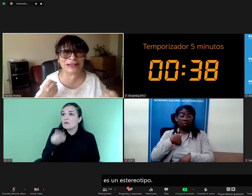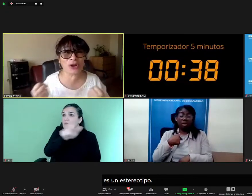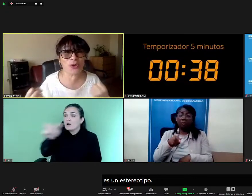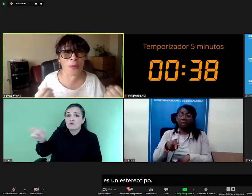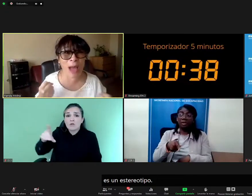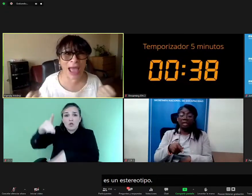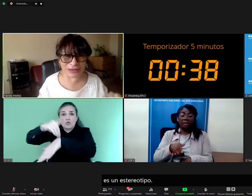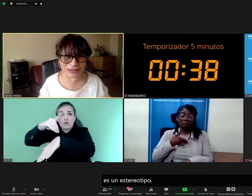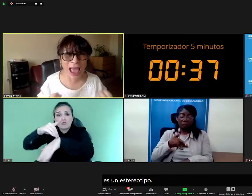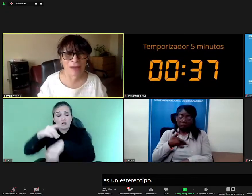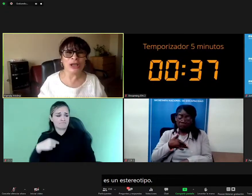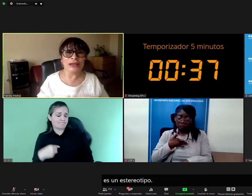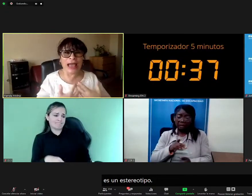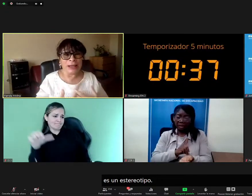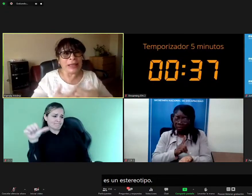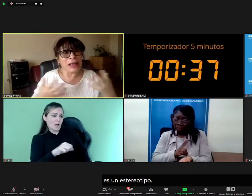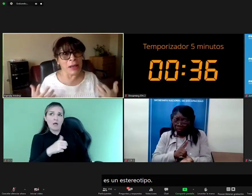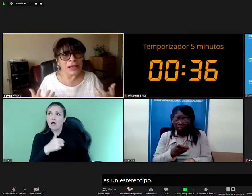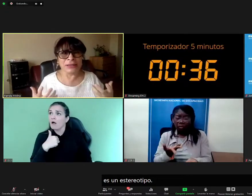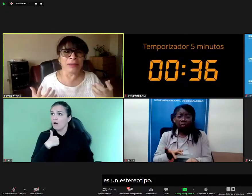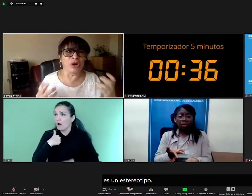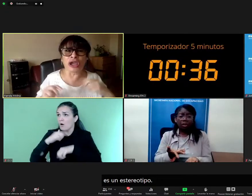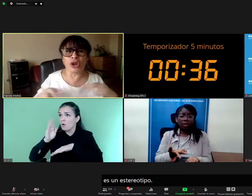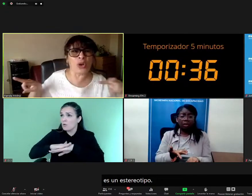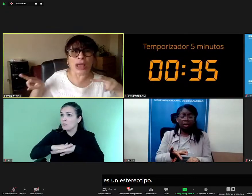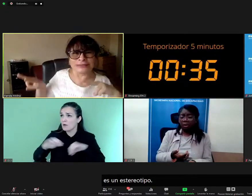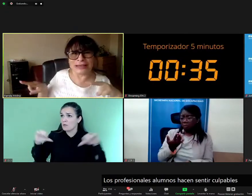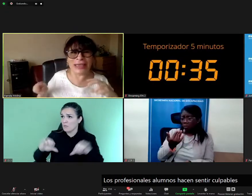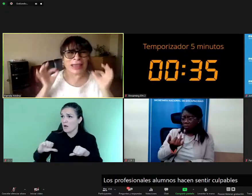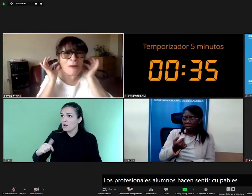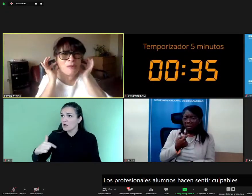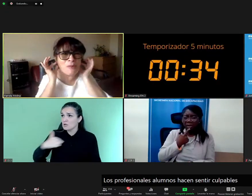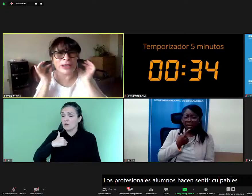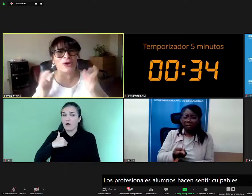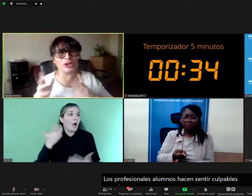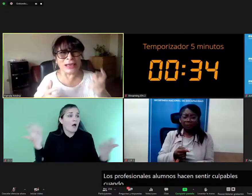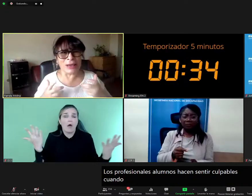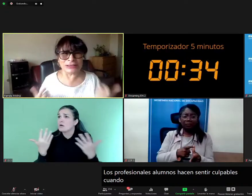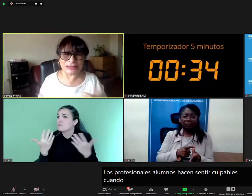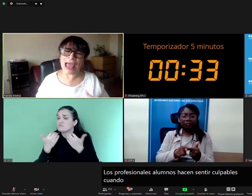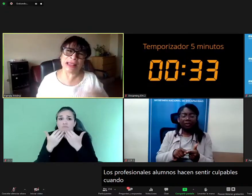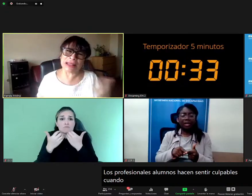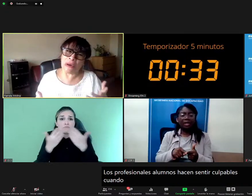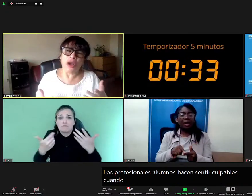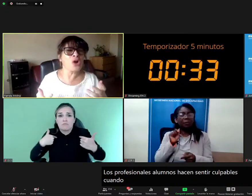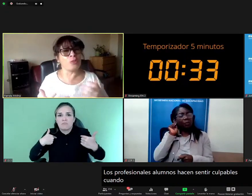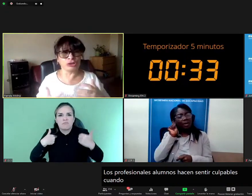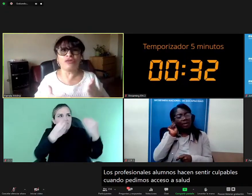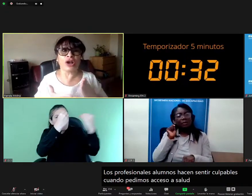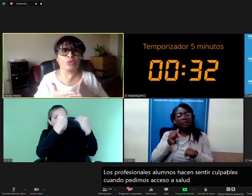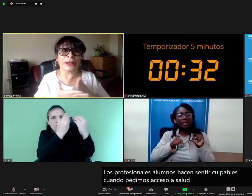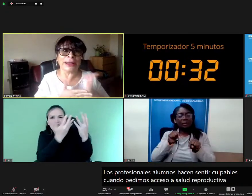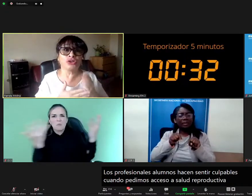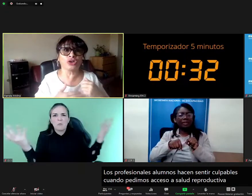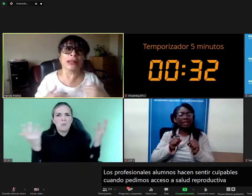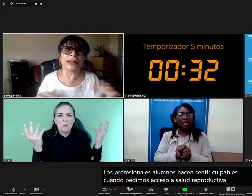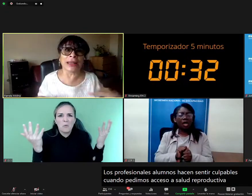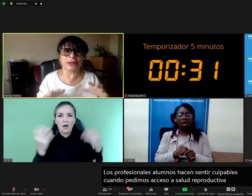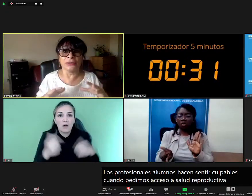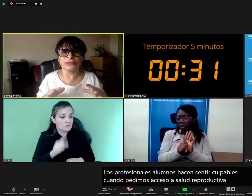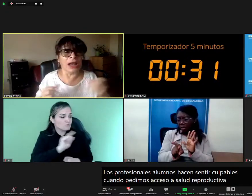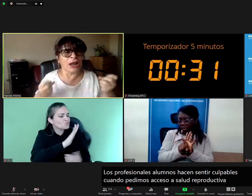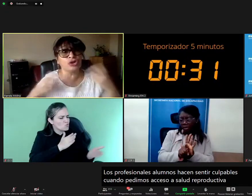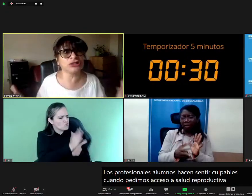services feel guilty because they make us feel healthy is like why because you never see that